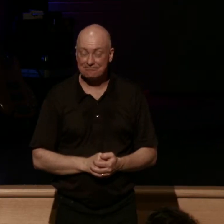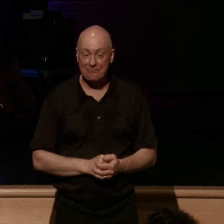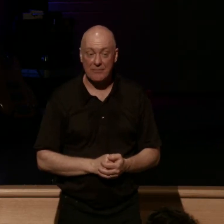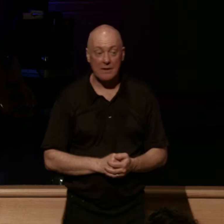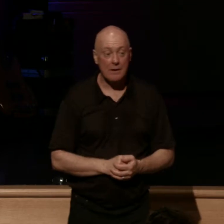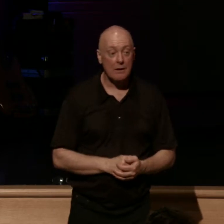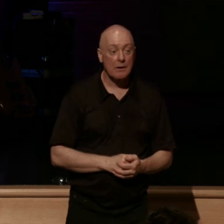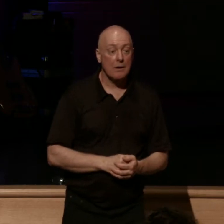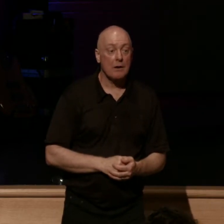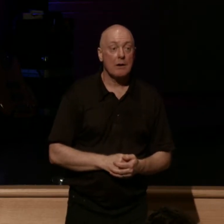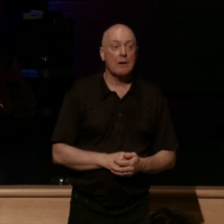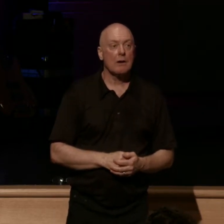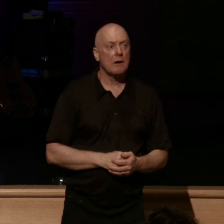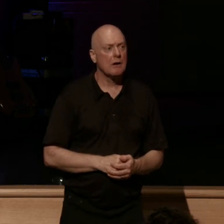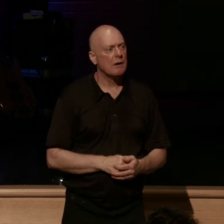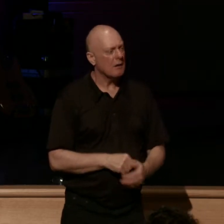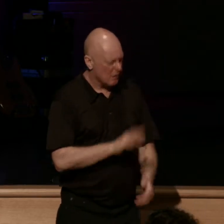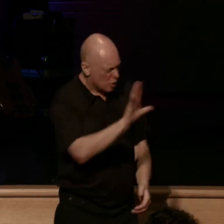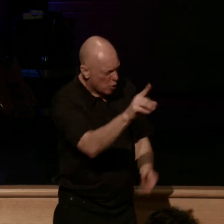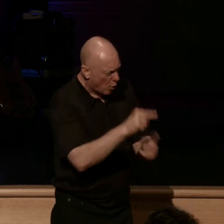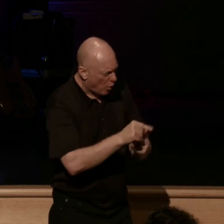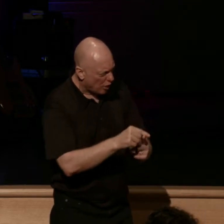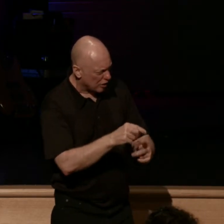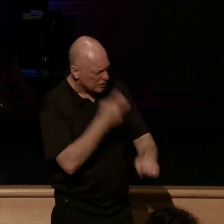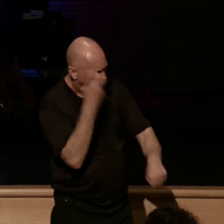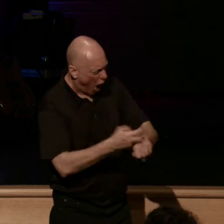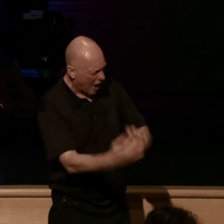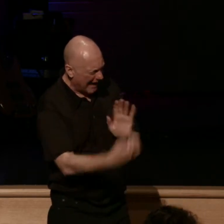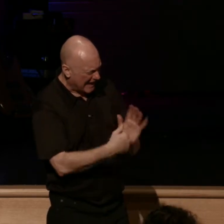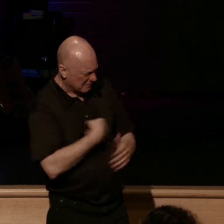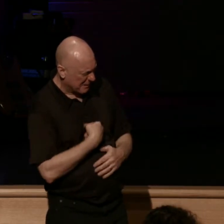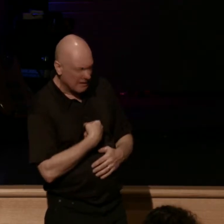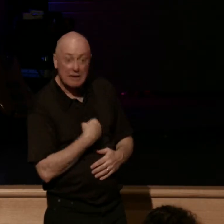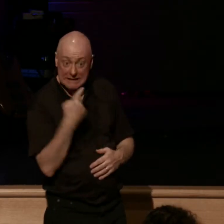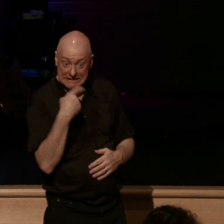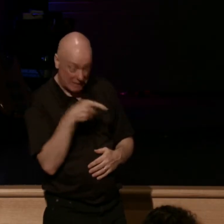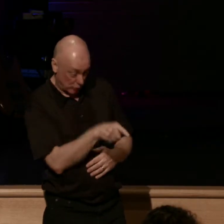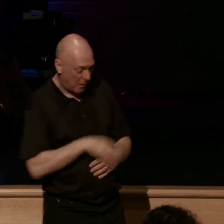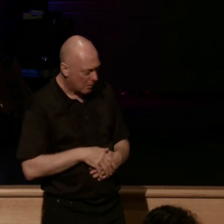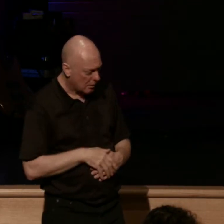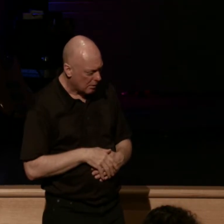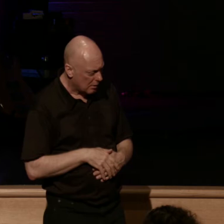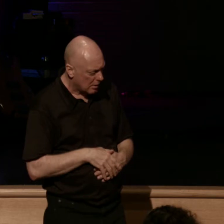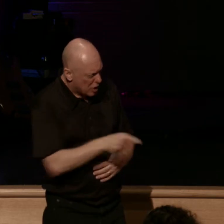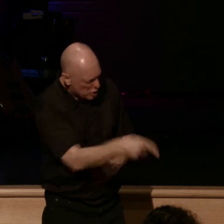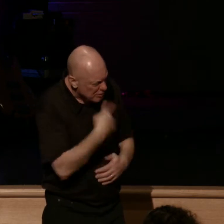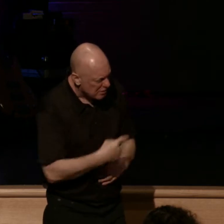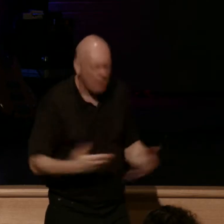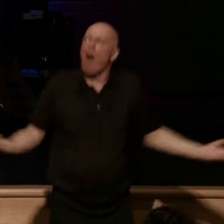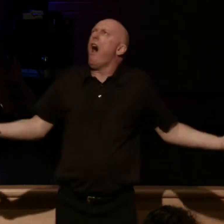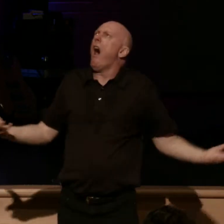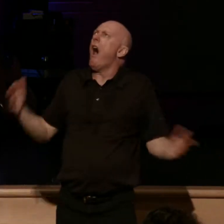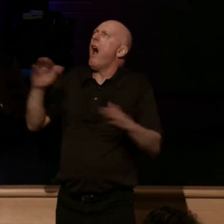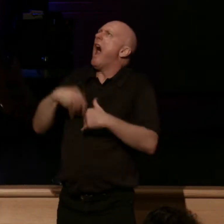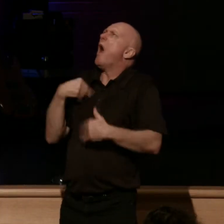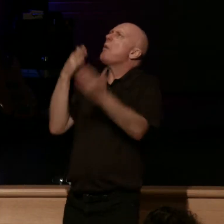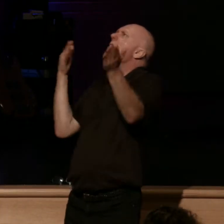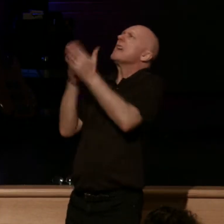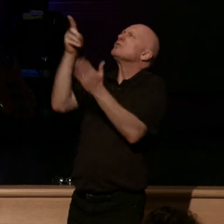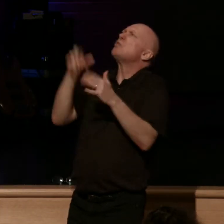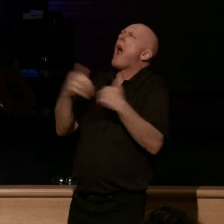"Your words have been hard against me," says the Lord, to his people. "But you say," the people say, "how have we spoken against